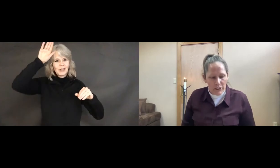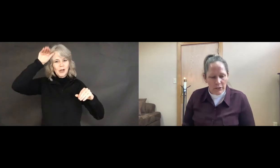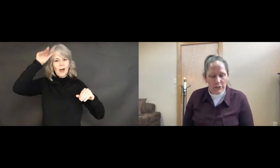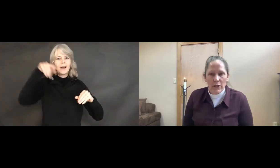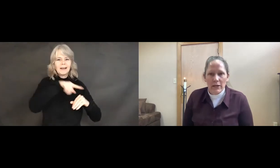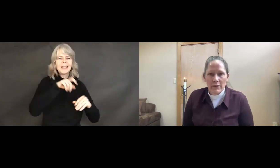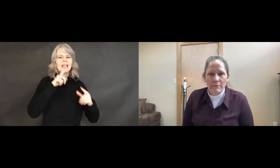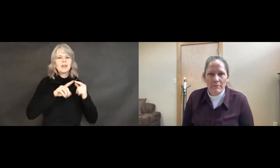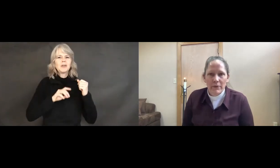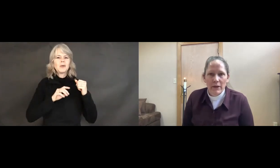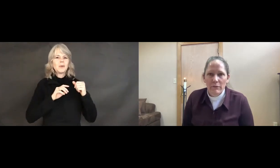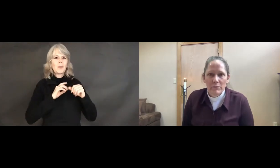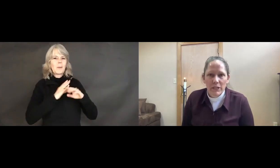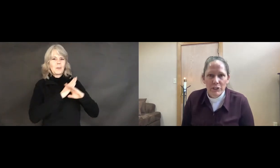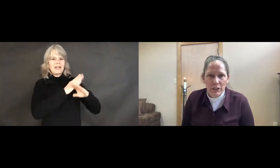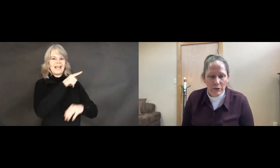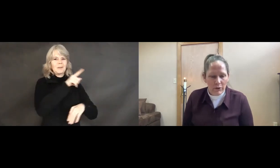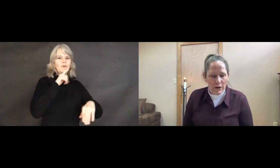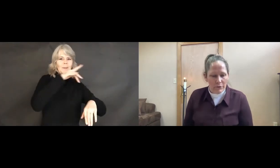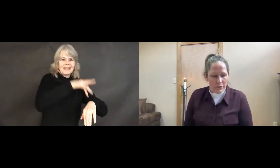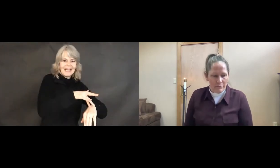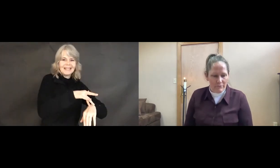touching the donkey and from touching the ground.